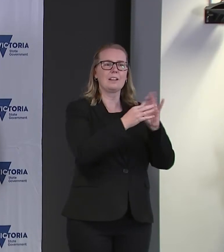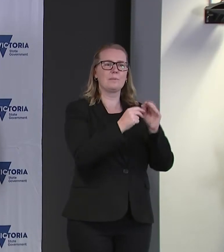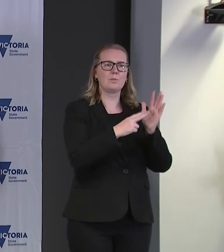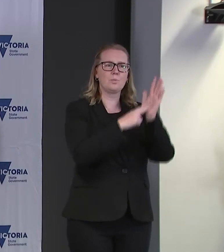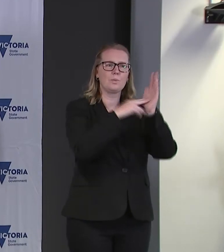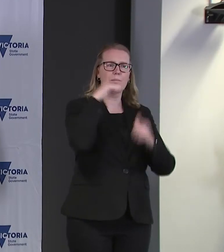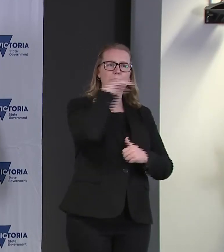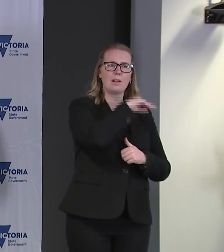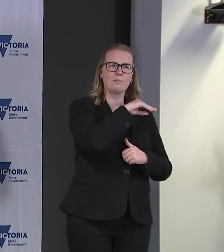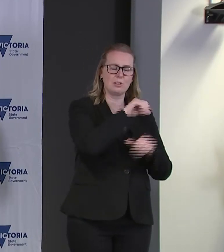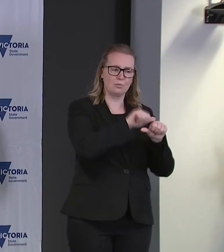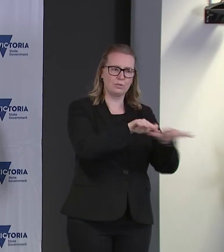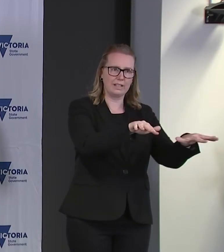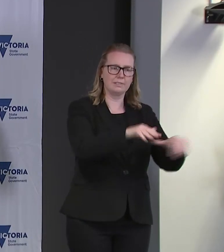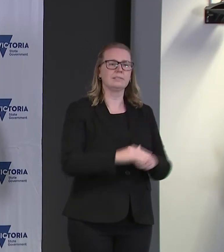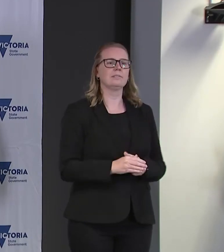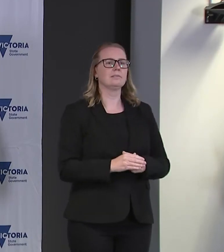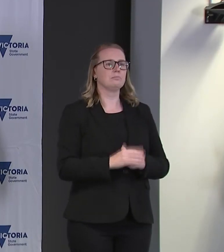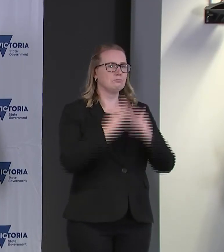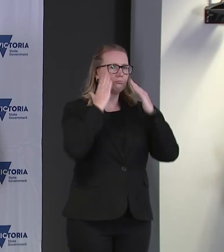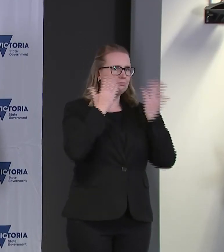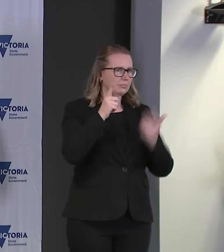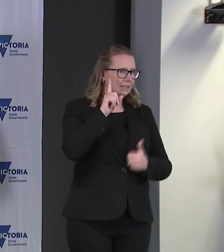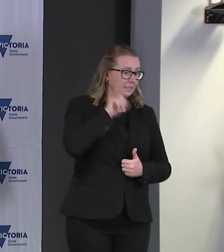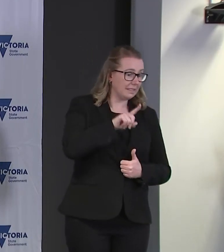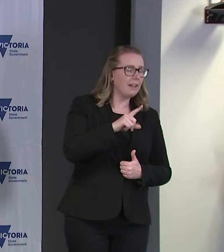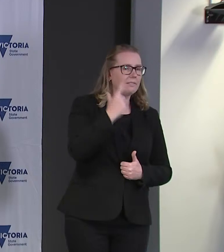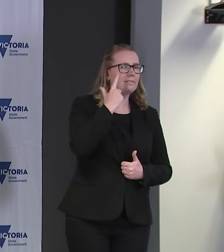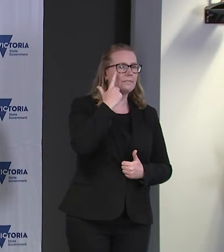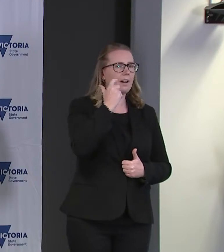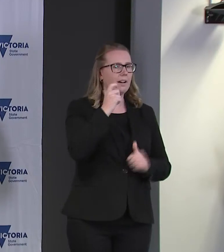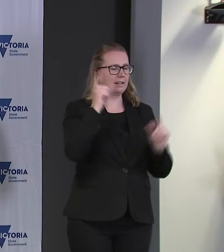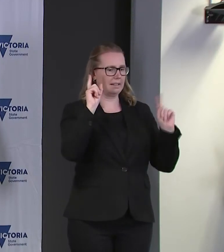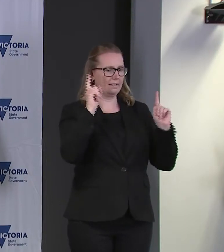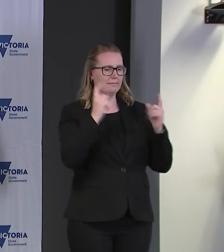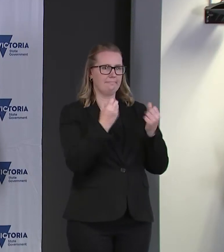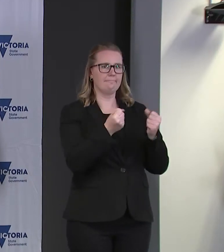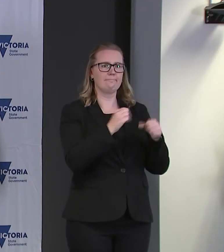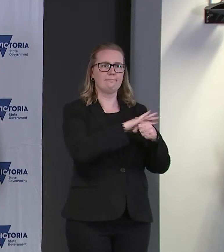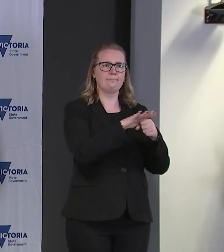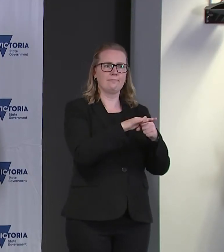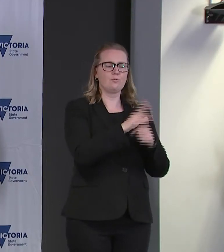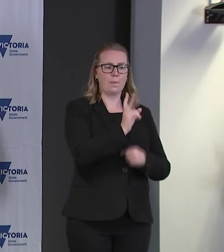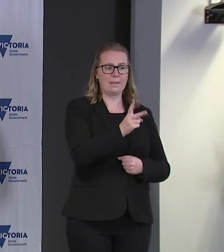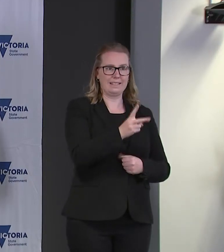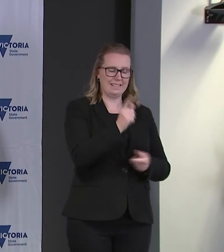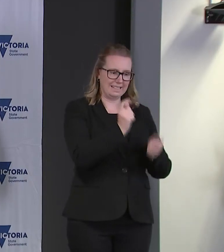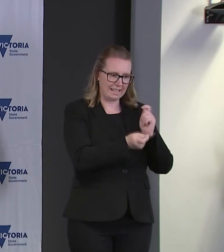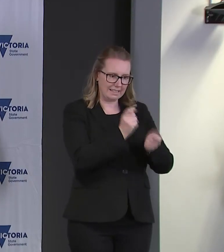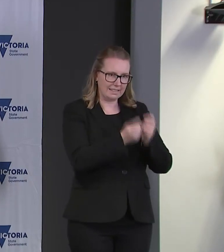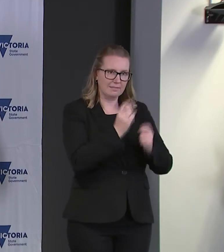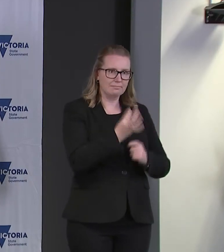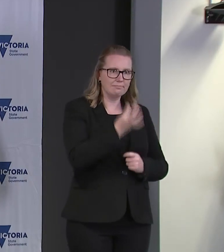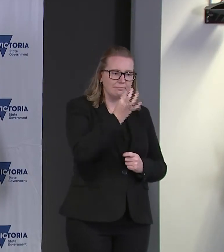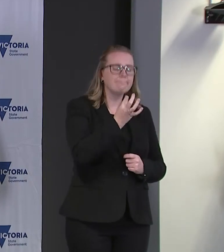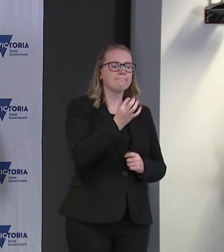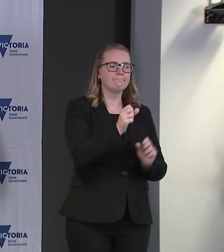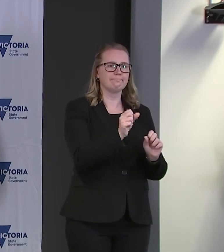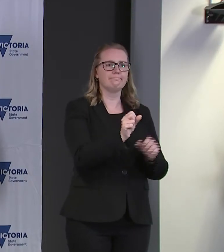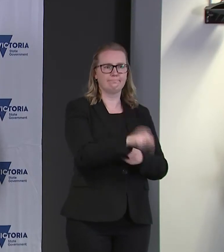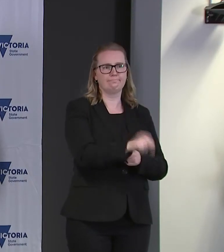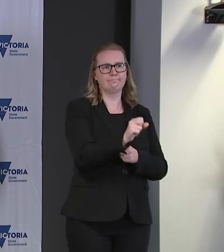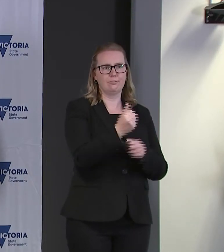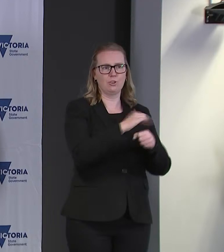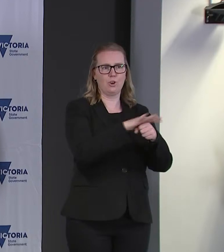whose result was indeterminate yesterday, but has come through with repeat testing and has identified as a